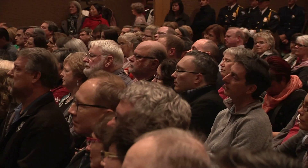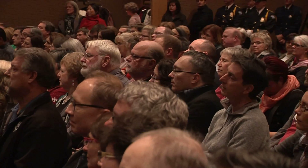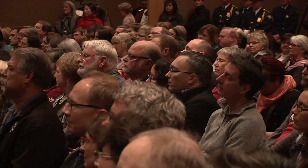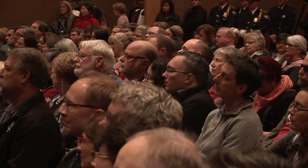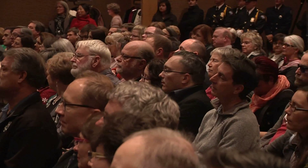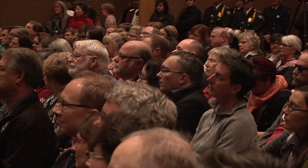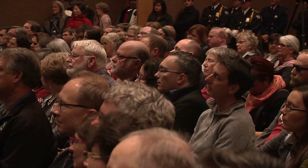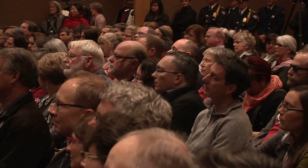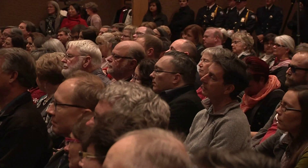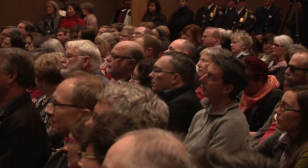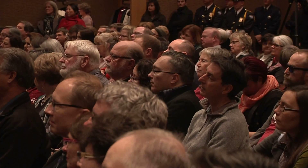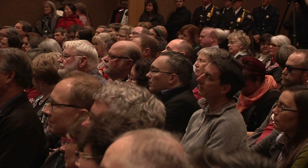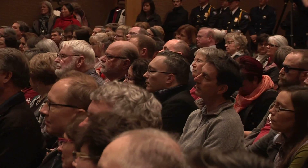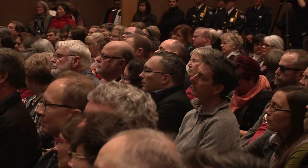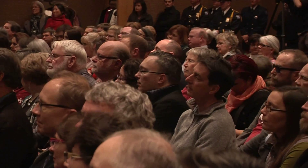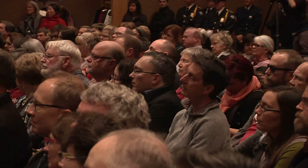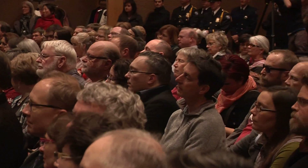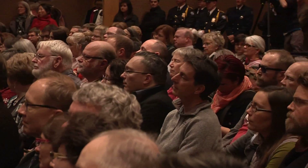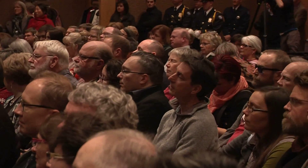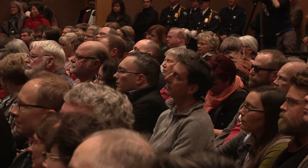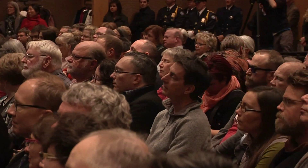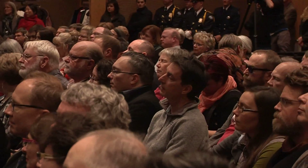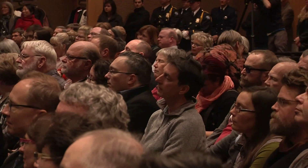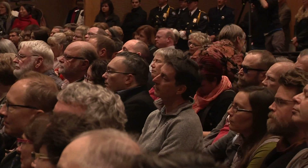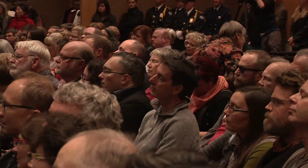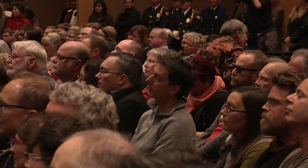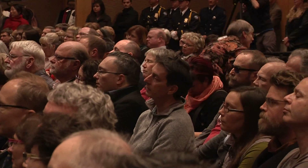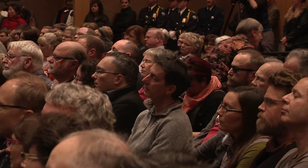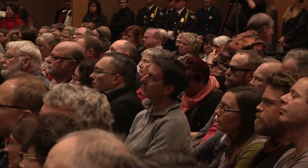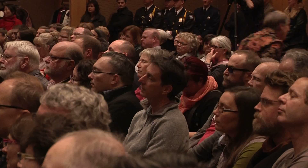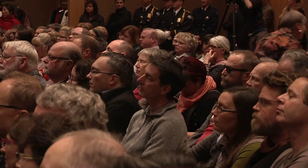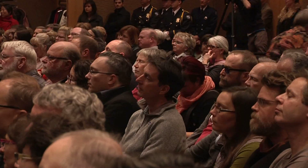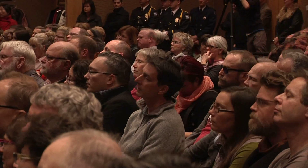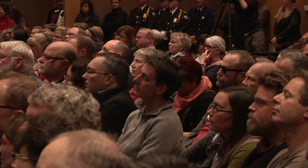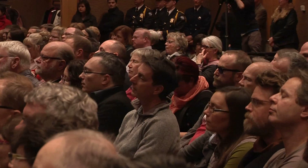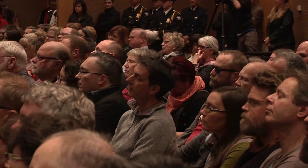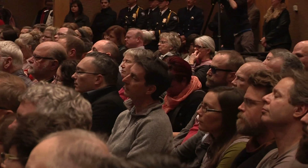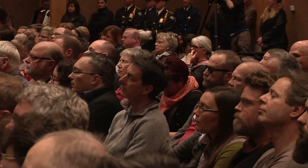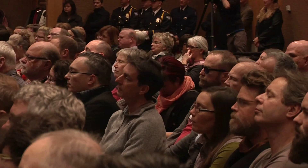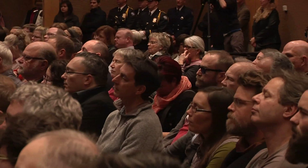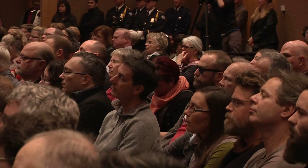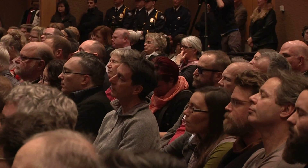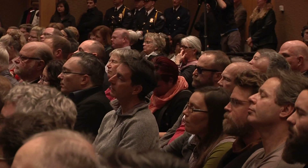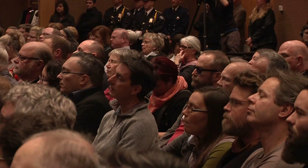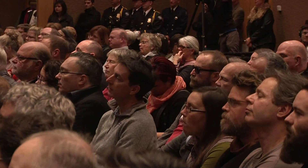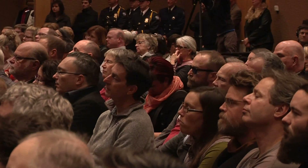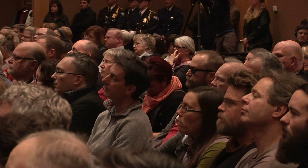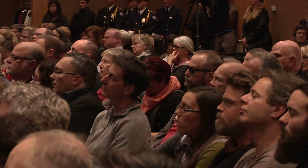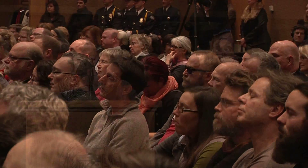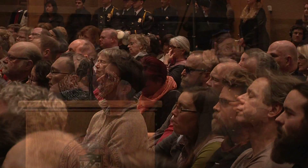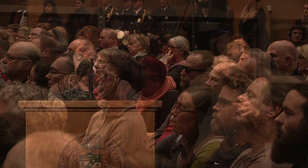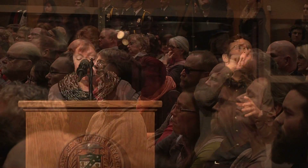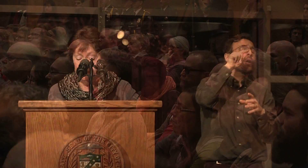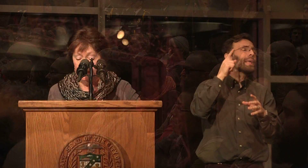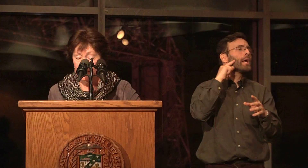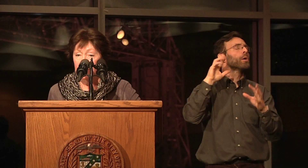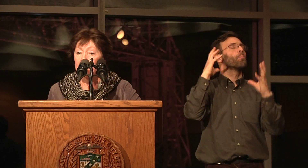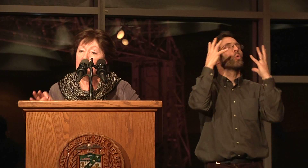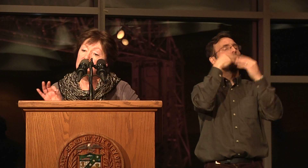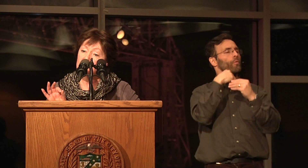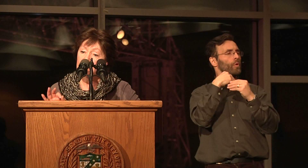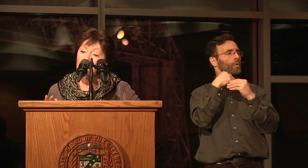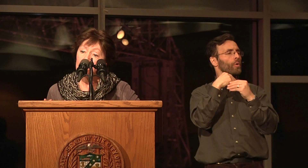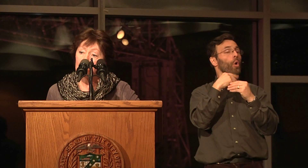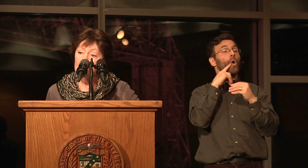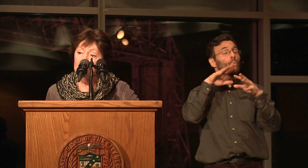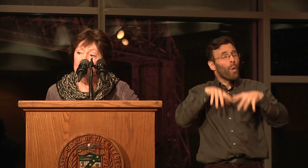loved one's face. We hear beauty in the music of a chickadee, the heartbeat of the waves.